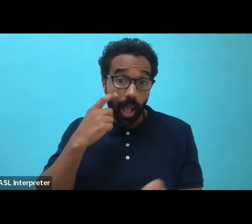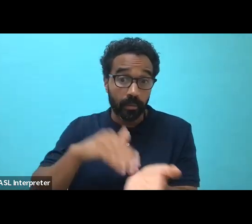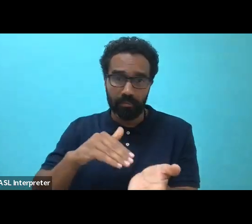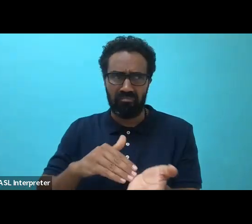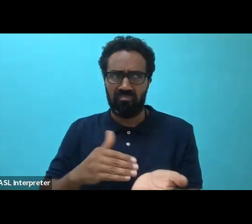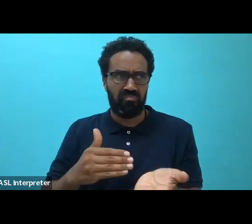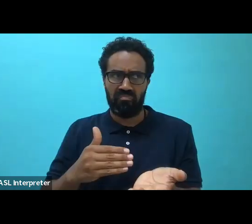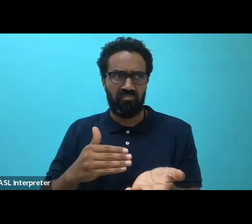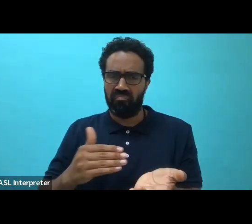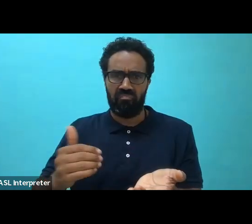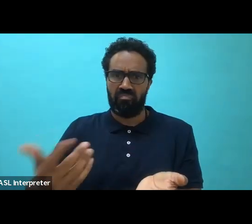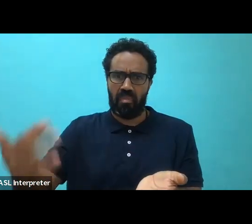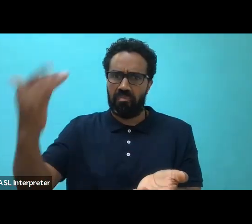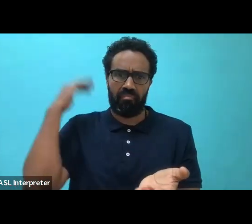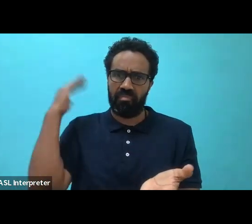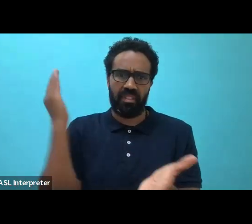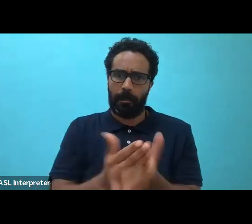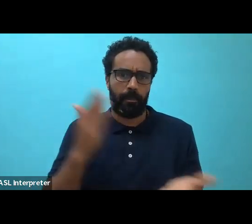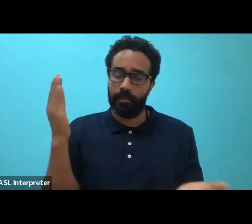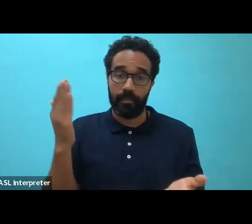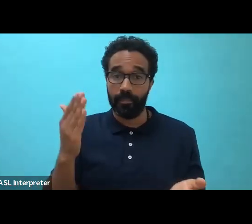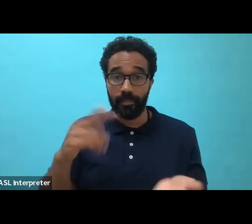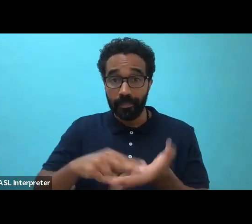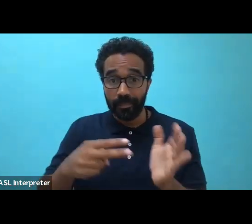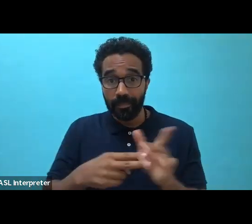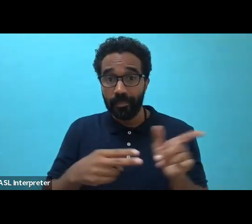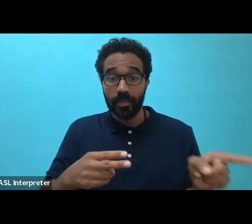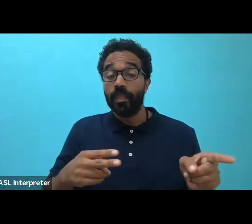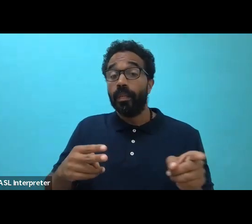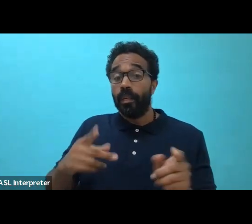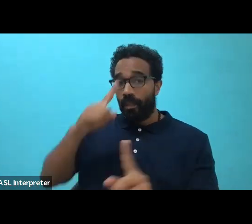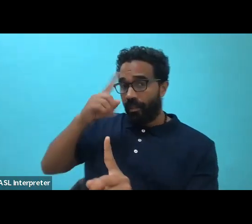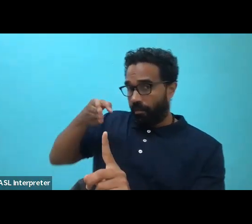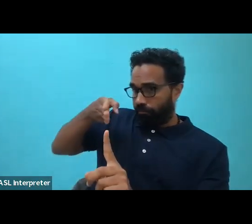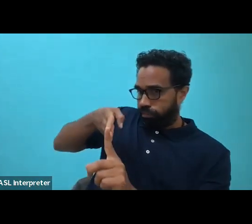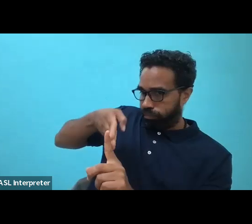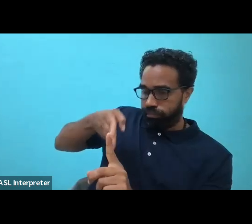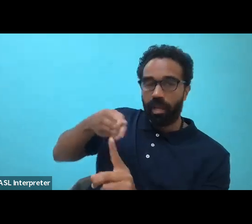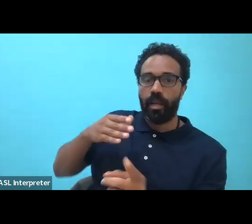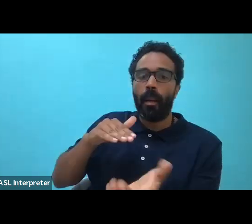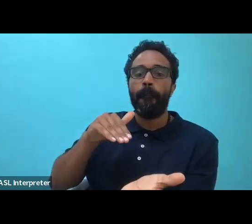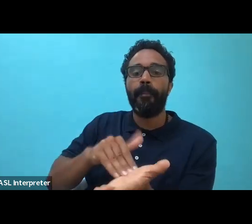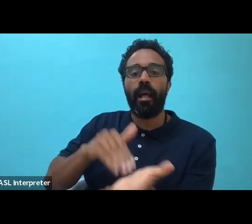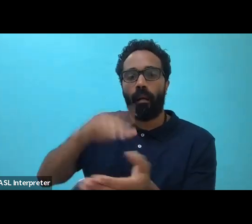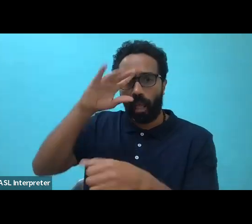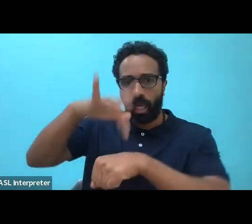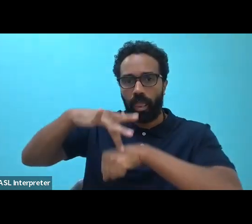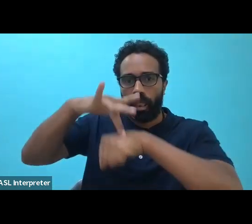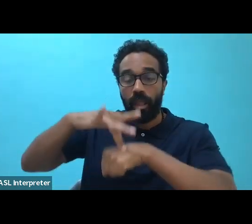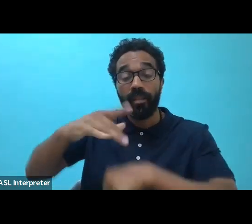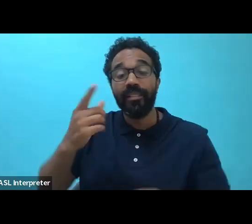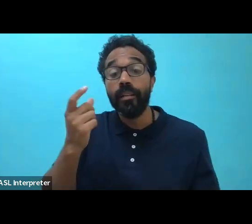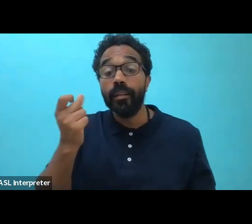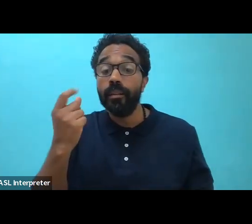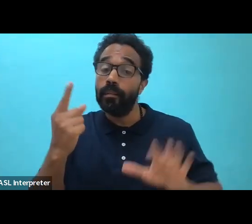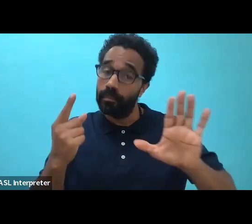under this model is primarily medical in nature. Not that medical staff don't